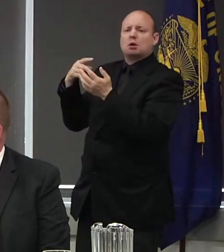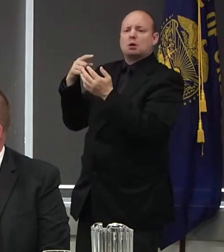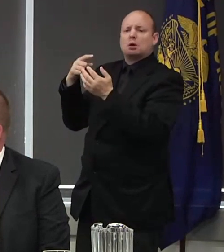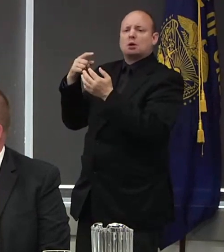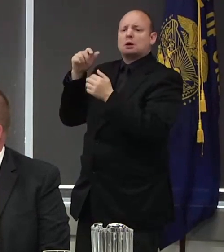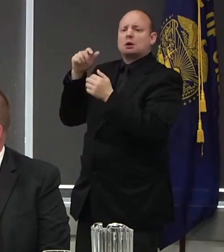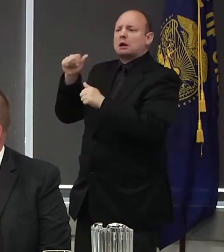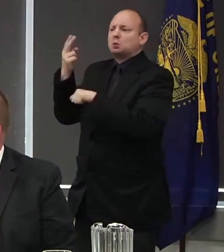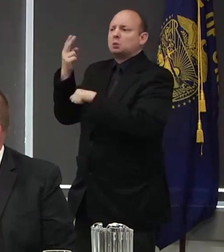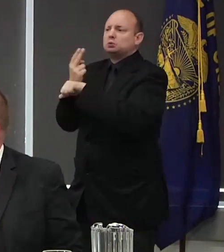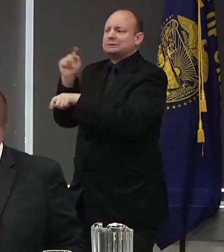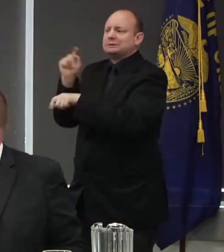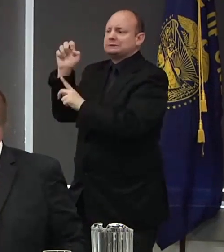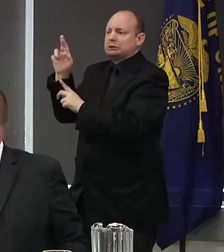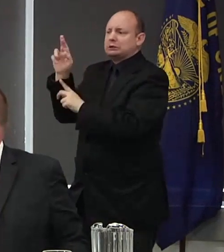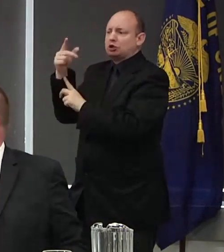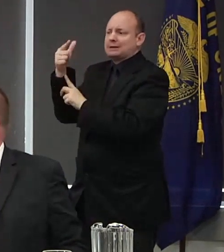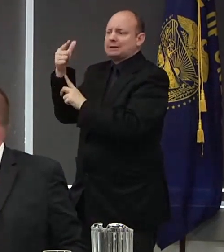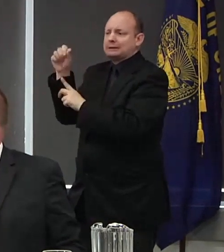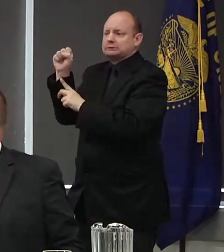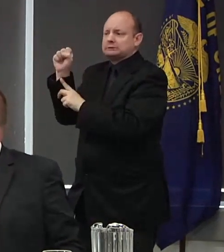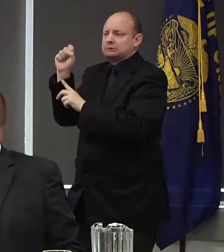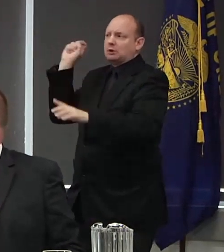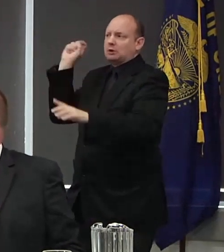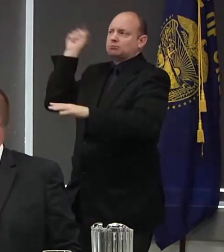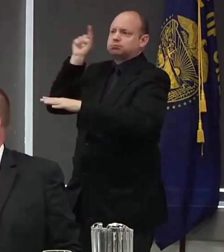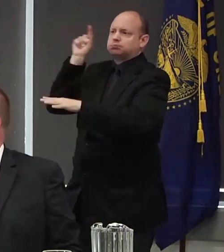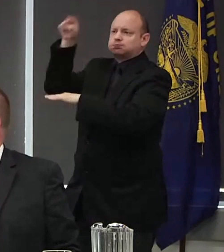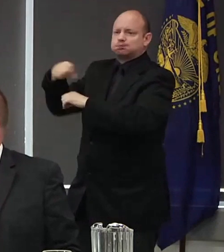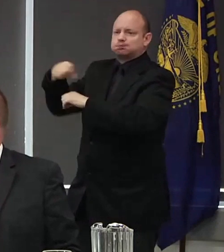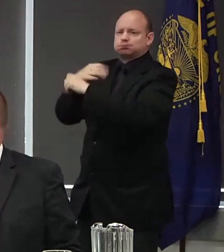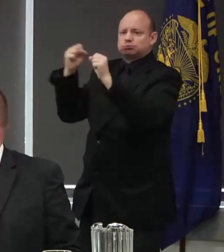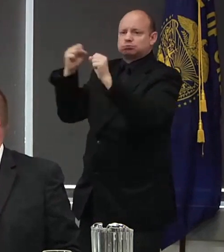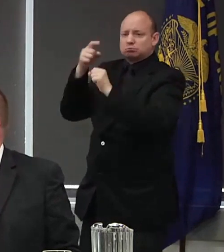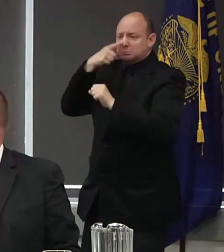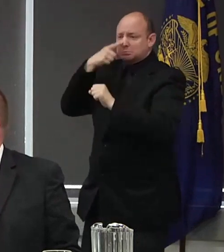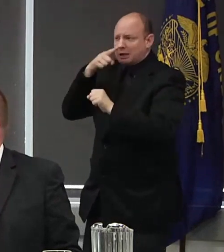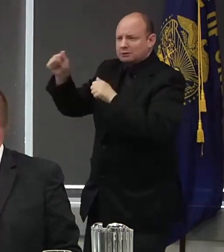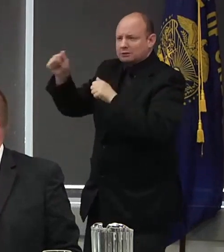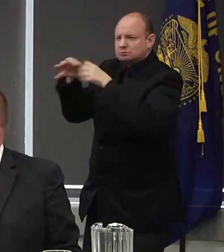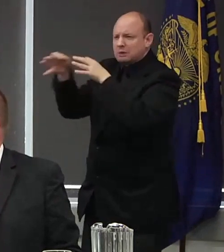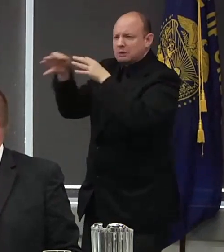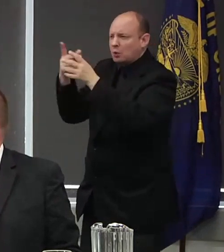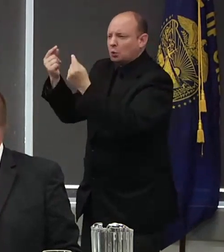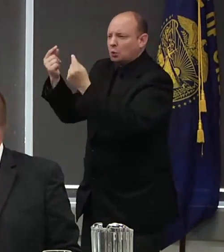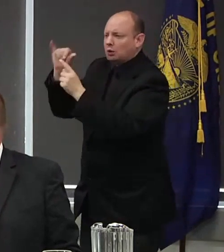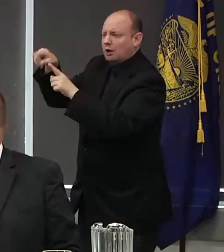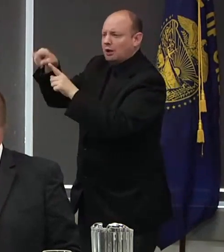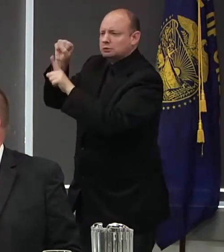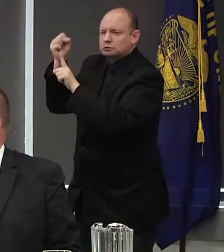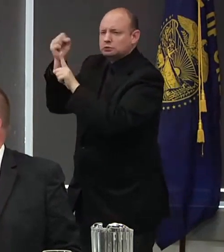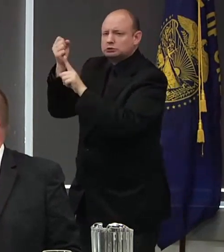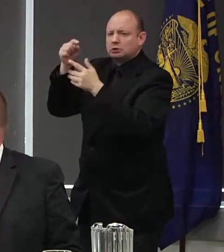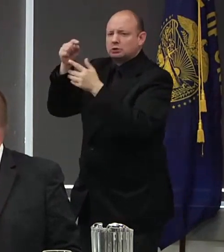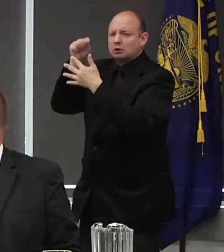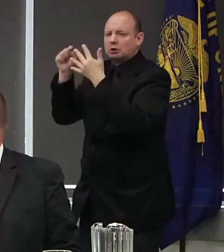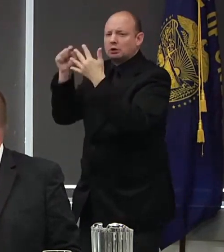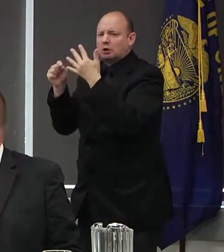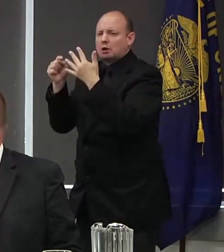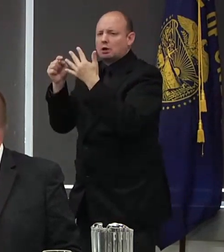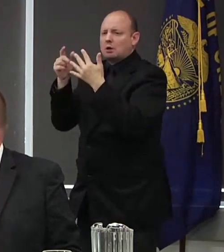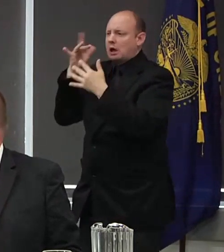What was the first question, Charles? Could you please repeat the first part of the question? The first question was, why not enforce the executive order on